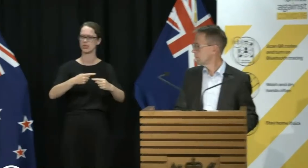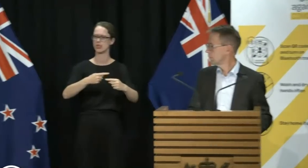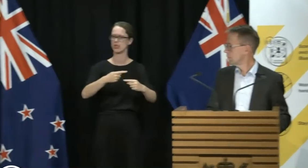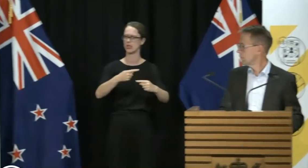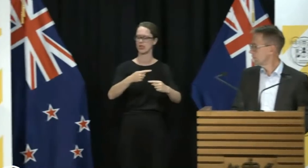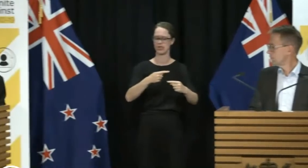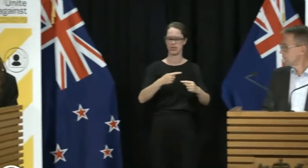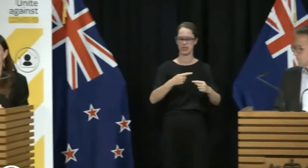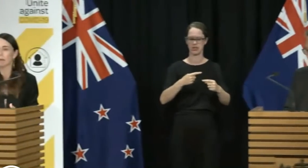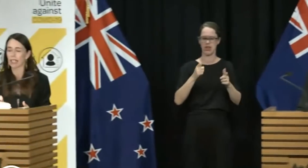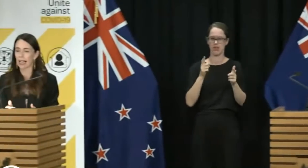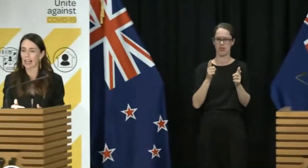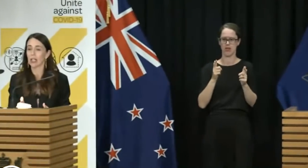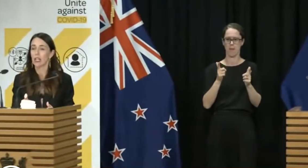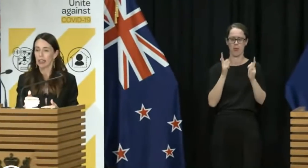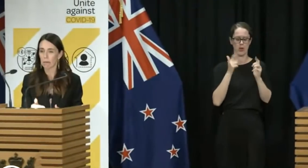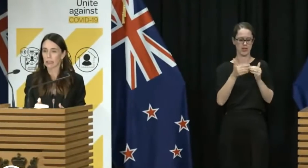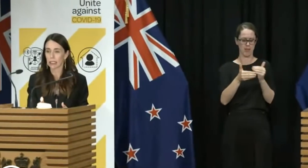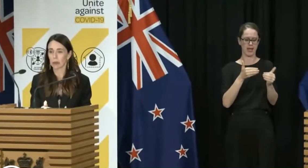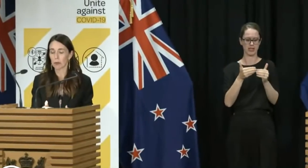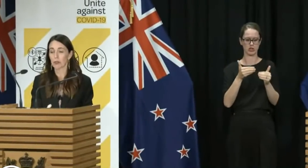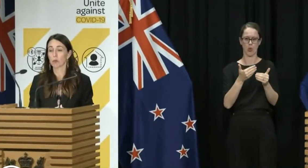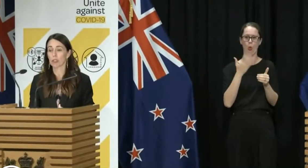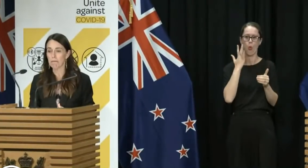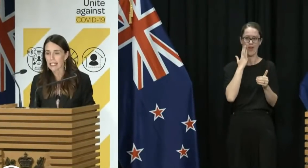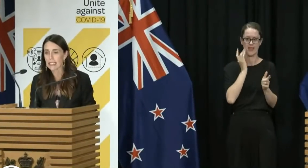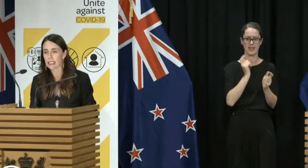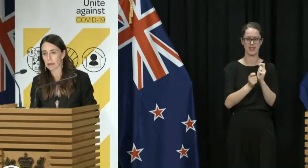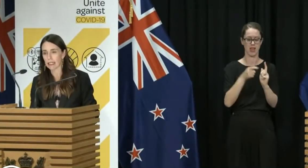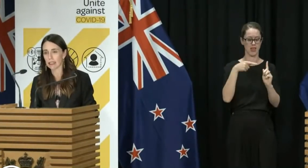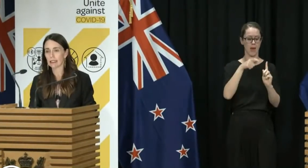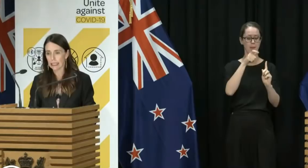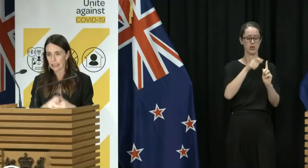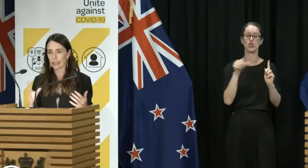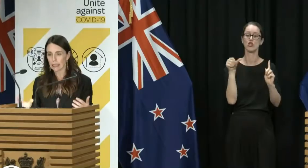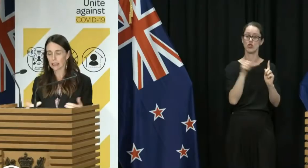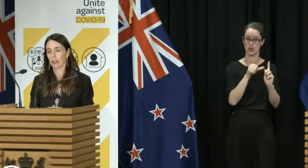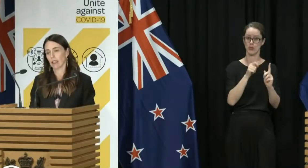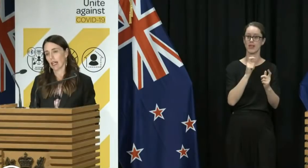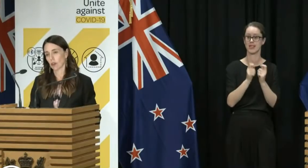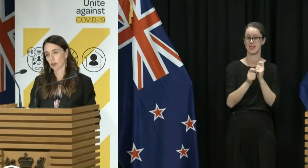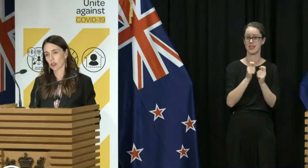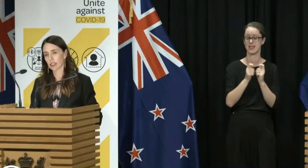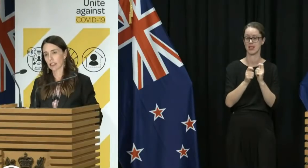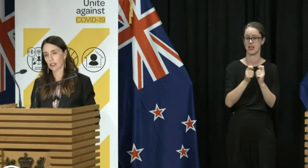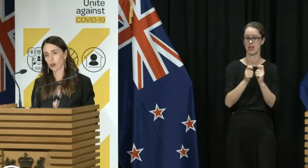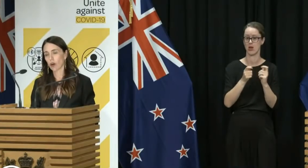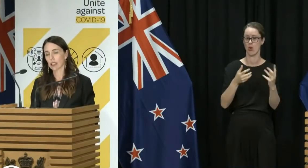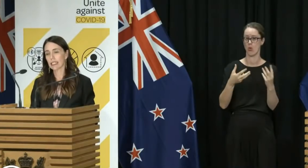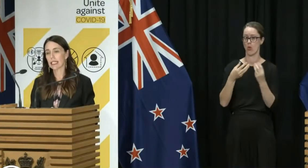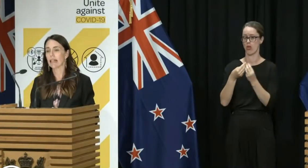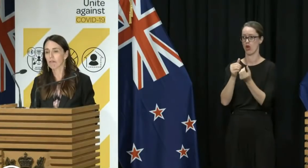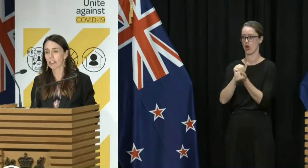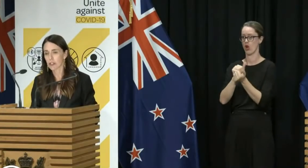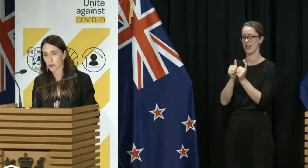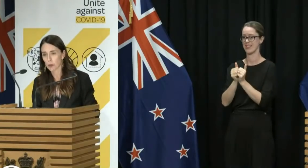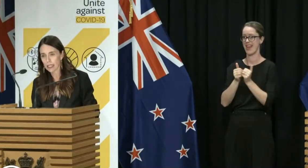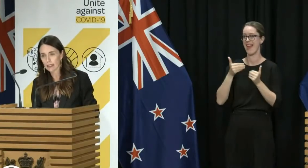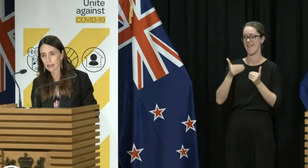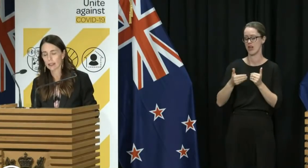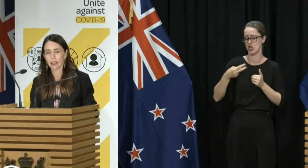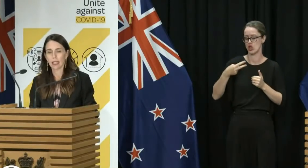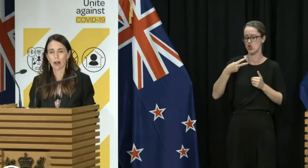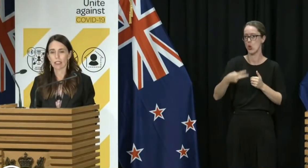are managed by employers, but that particular person was meant to be tested alongside their colleagues every